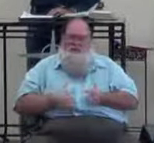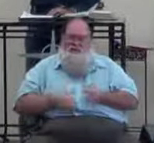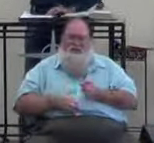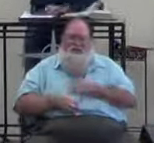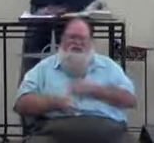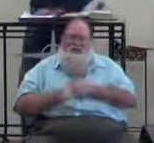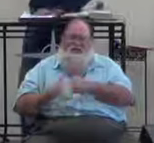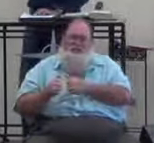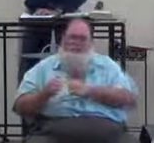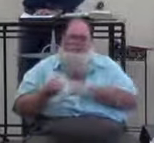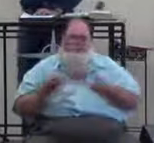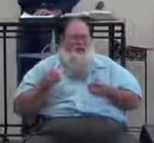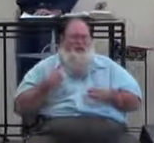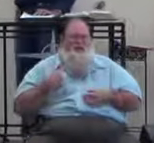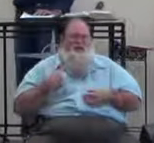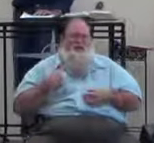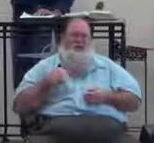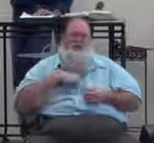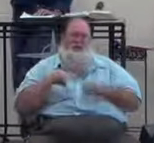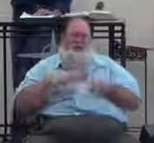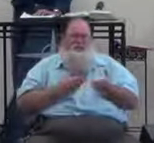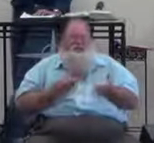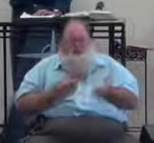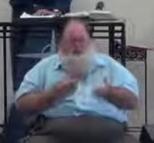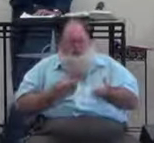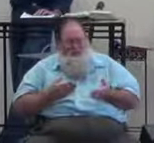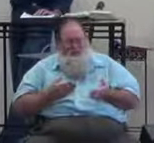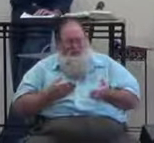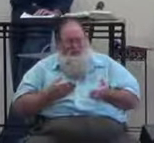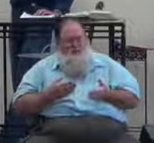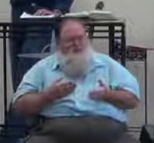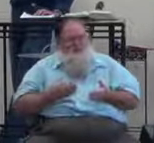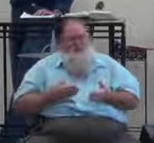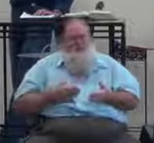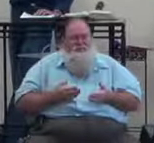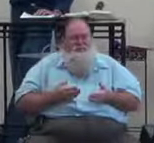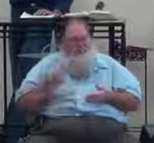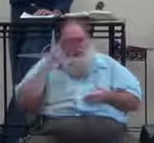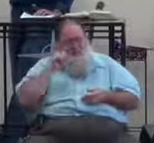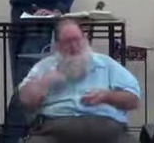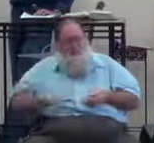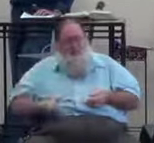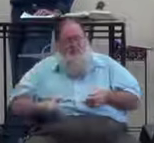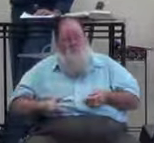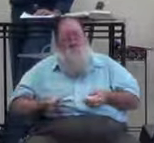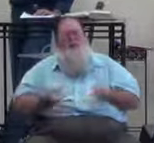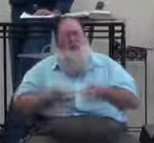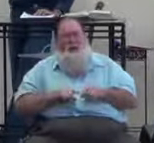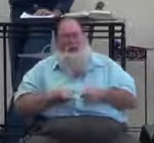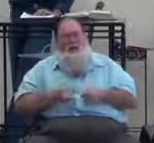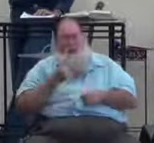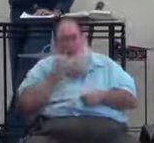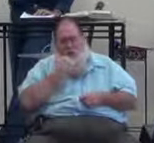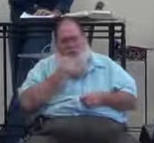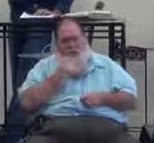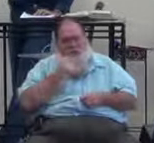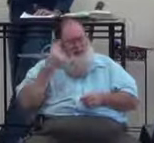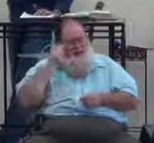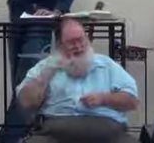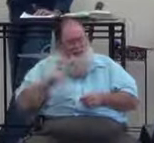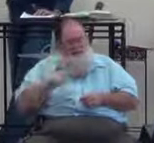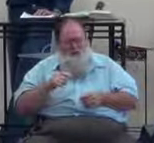have we done something, especially for the Lord, and it turned out to be wrong? Has anybody ever done that? Thought you were serving God with